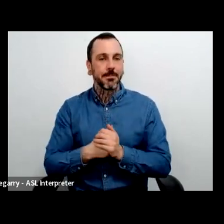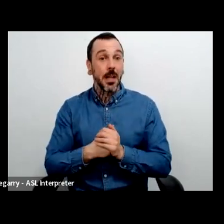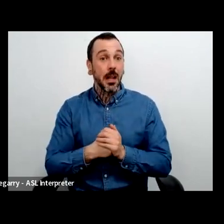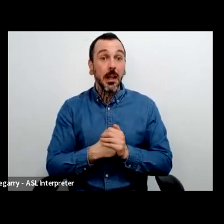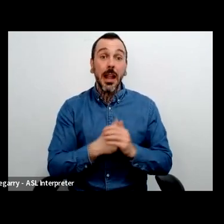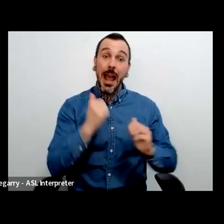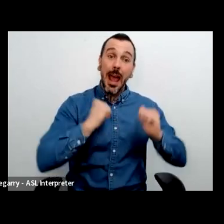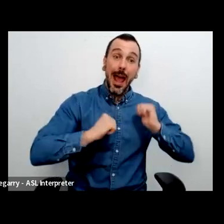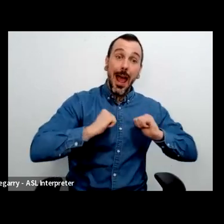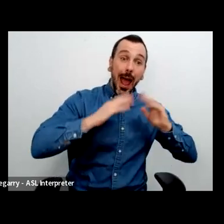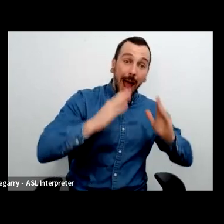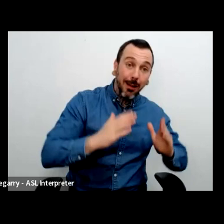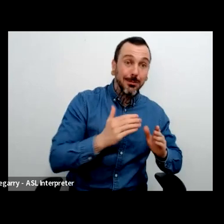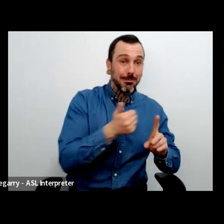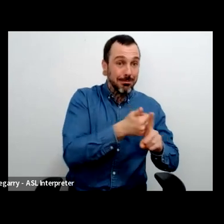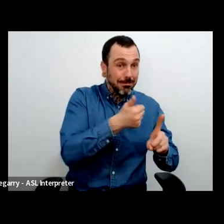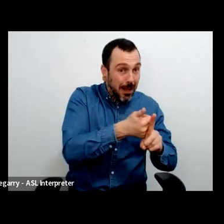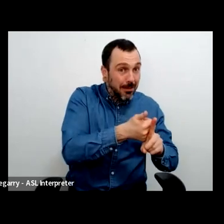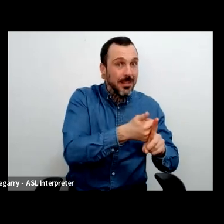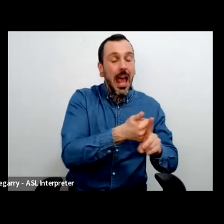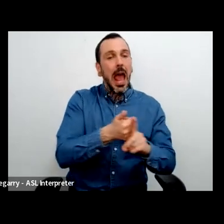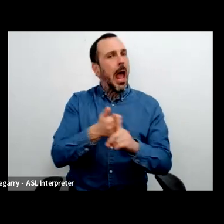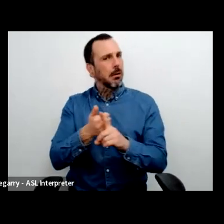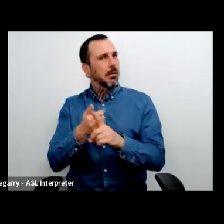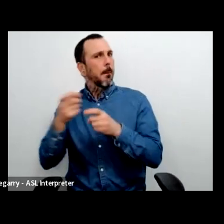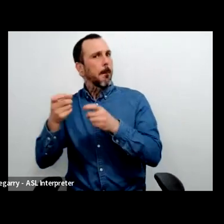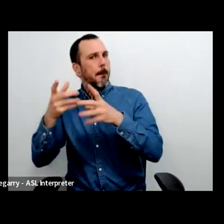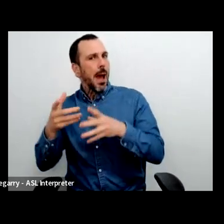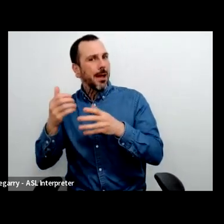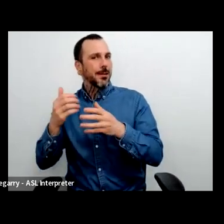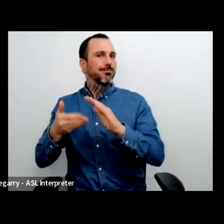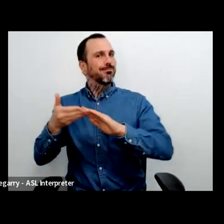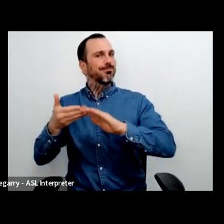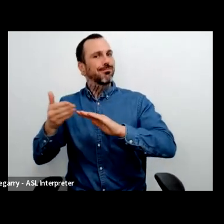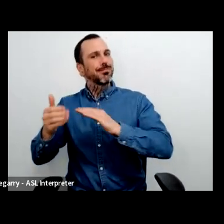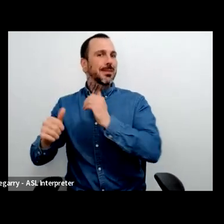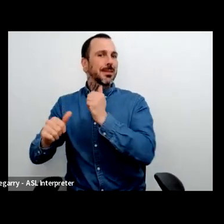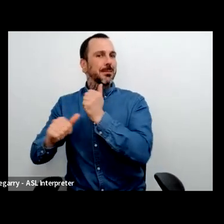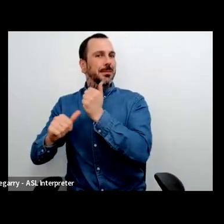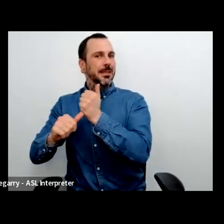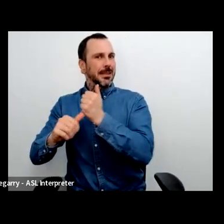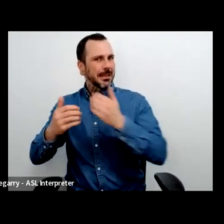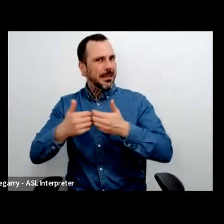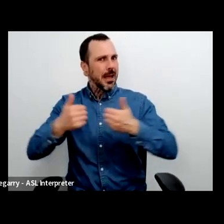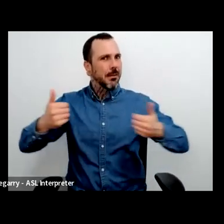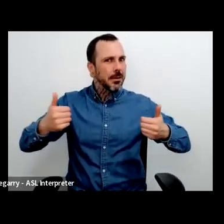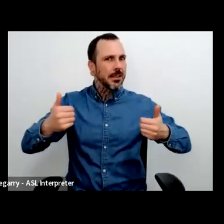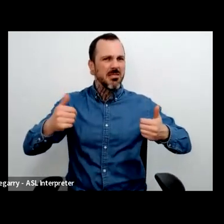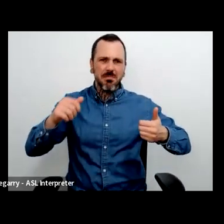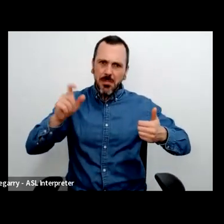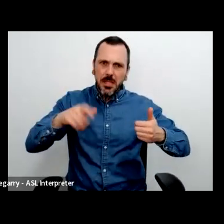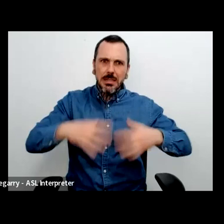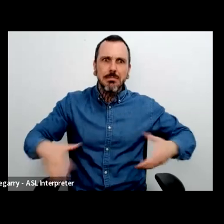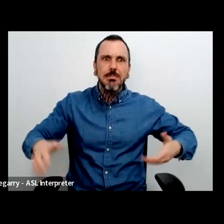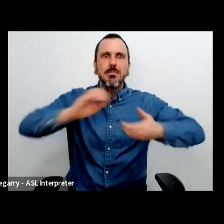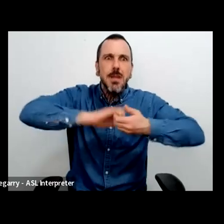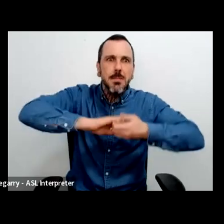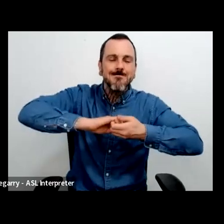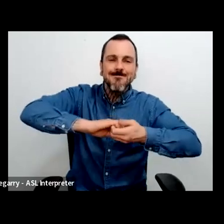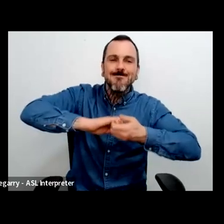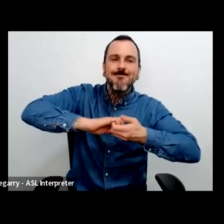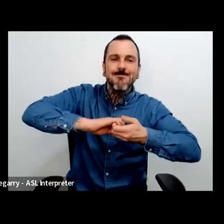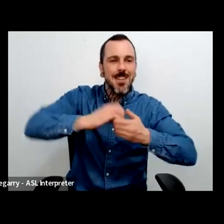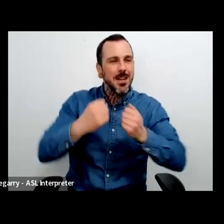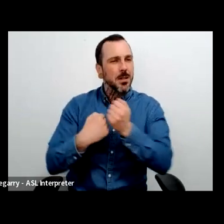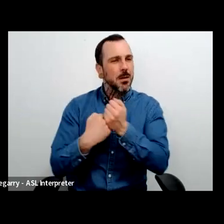the company that you're working with. And how do we, again, how do we just get more, how do we support each other more and recognize we all have the